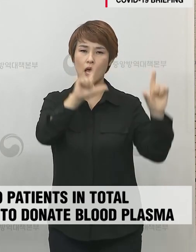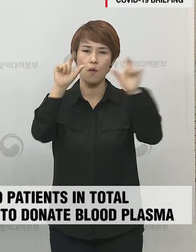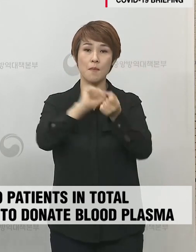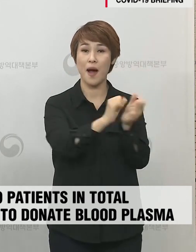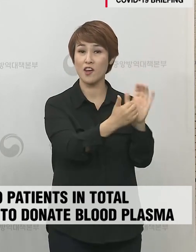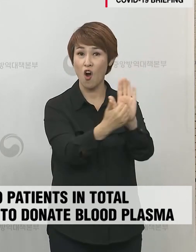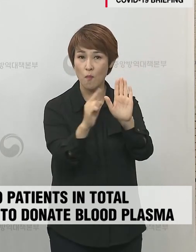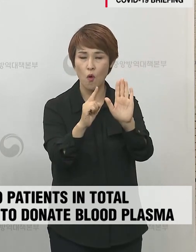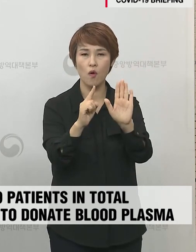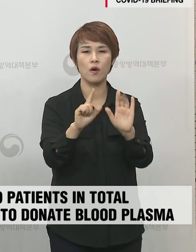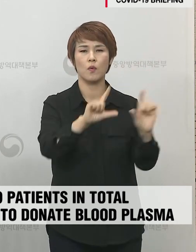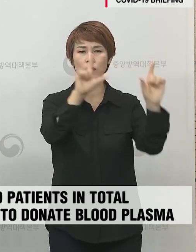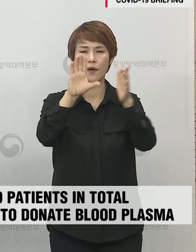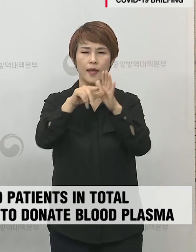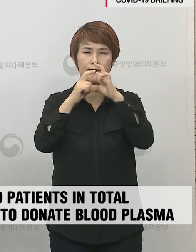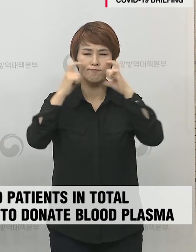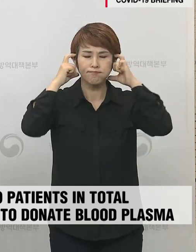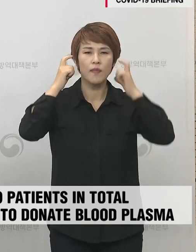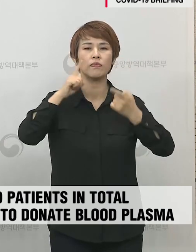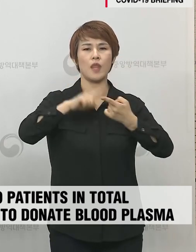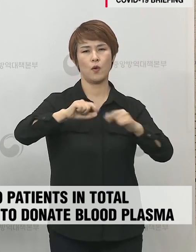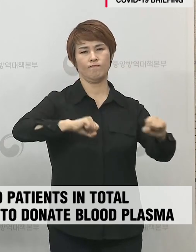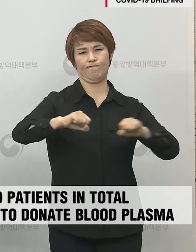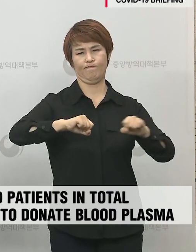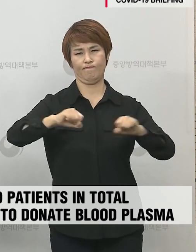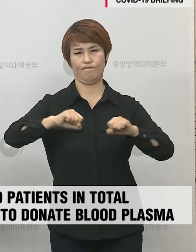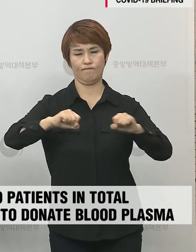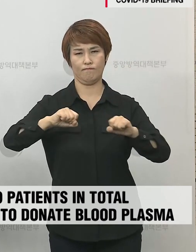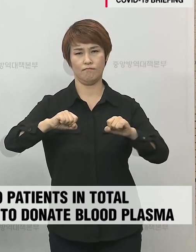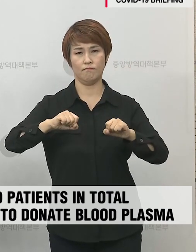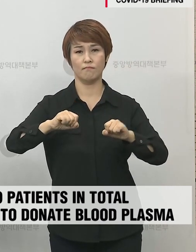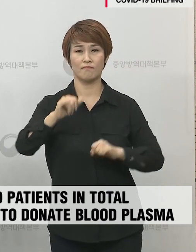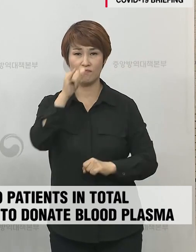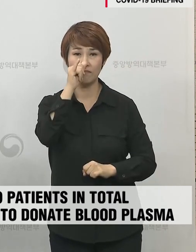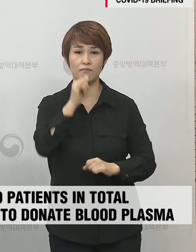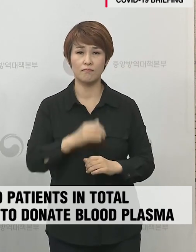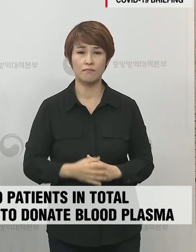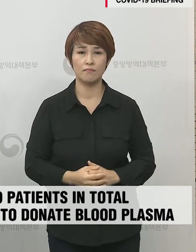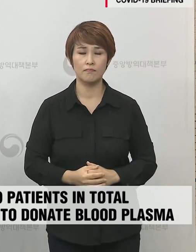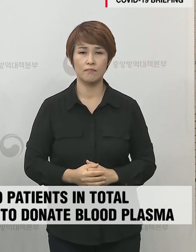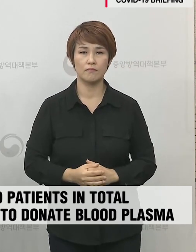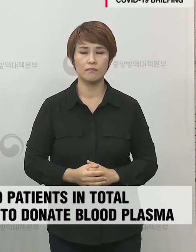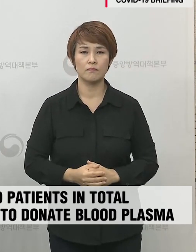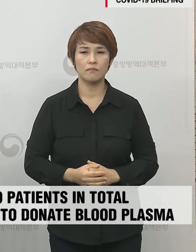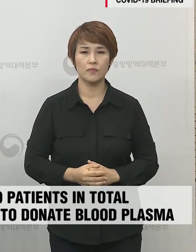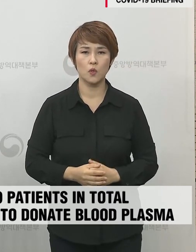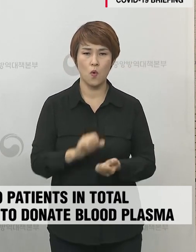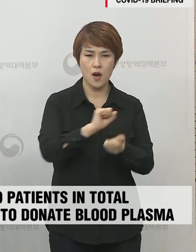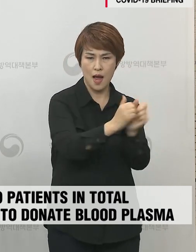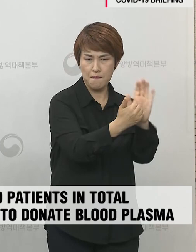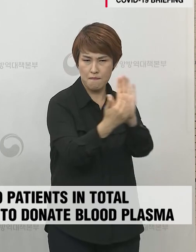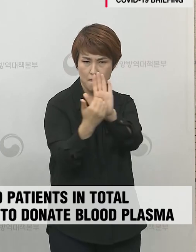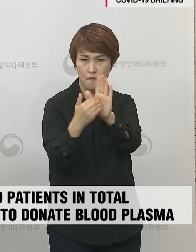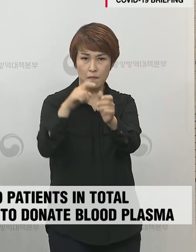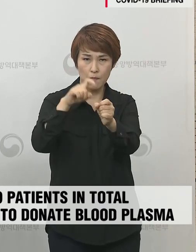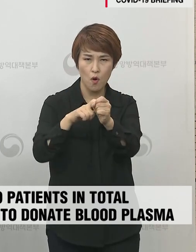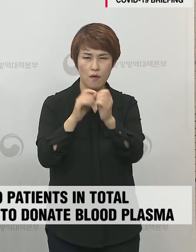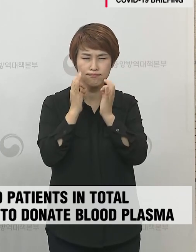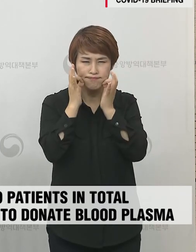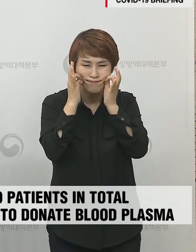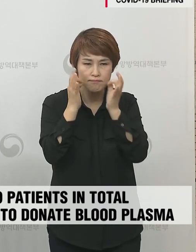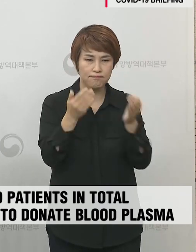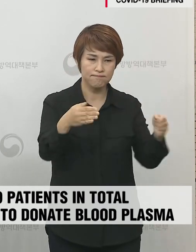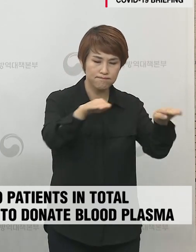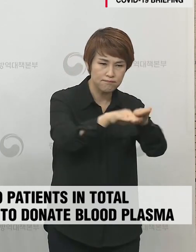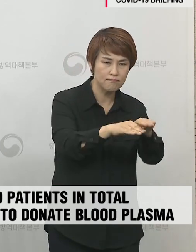example, we have started from the social distancing, and we have now moving to life quarantine measures, and we